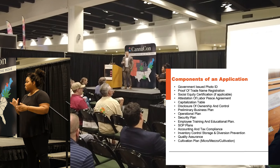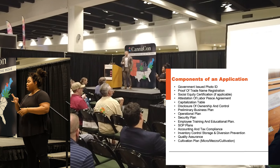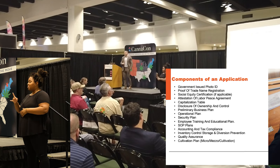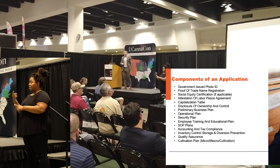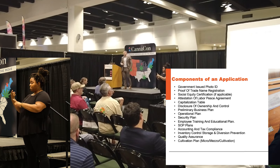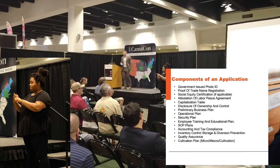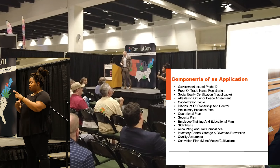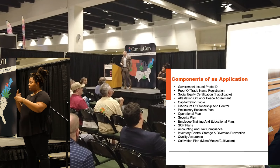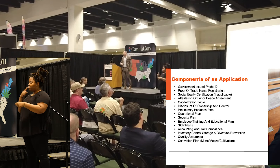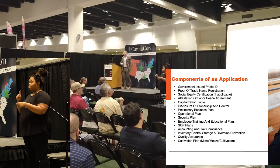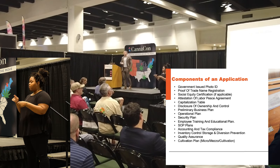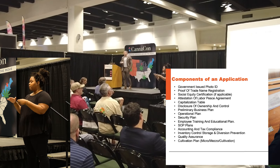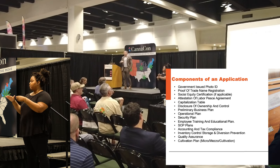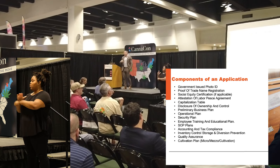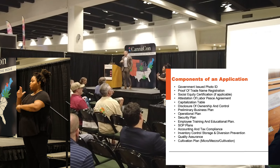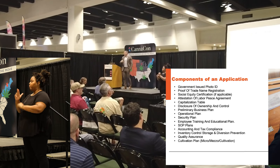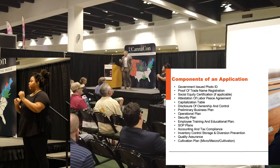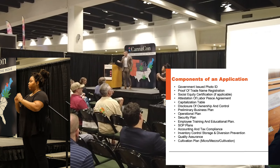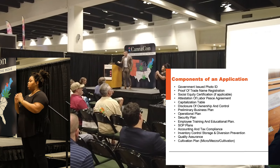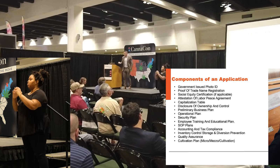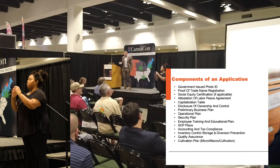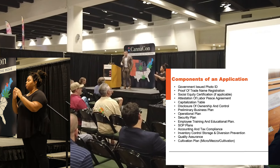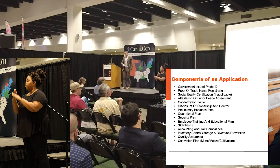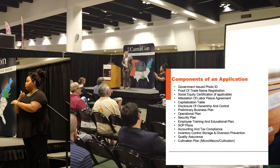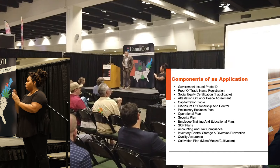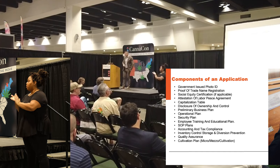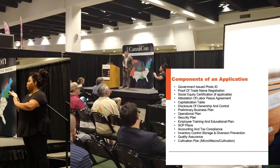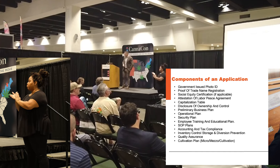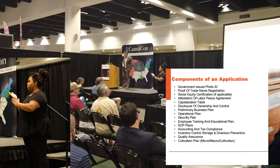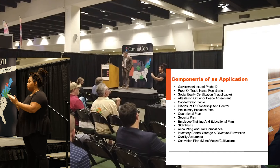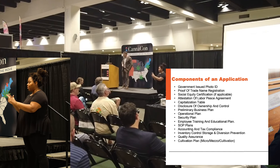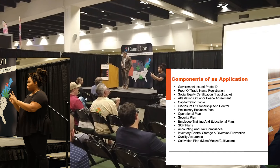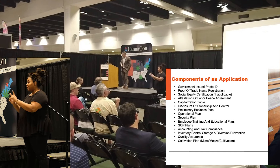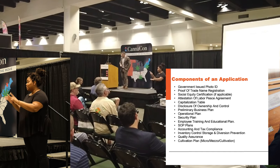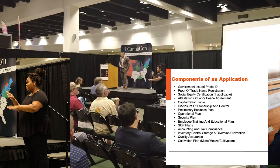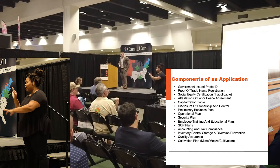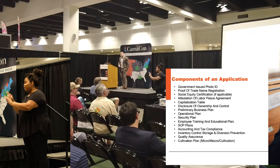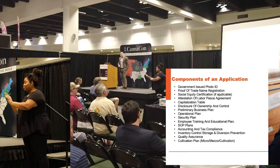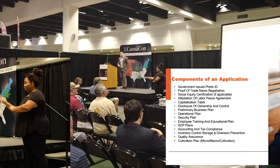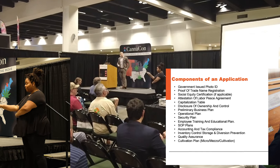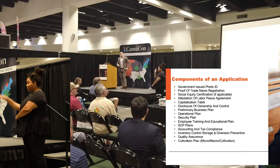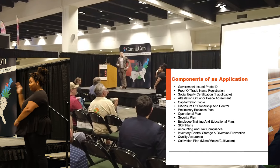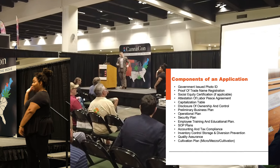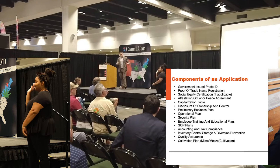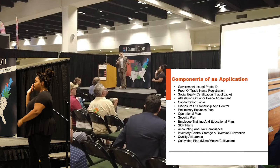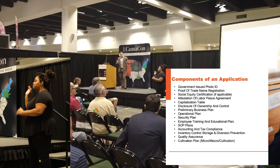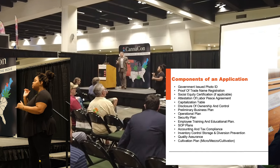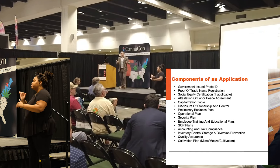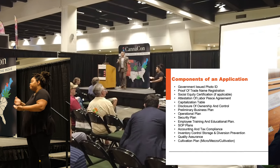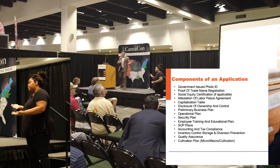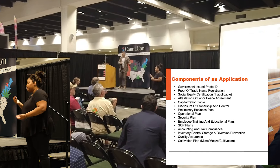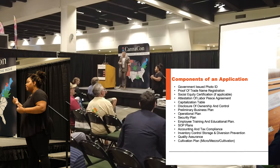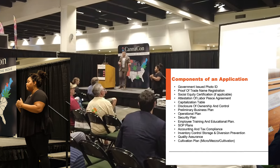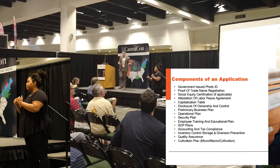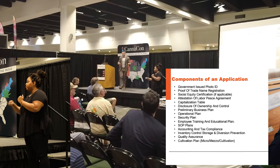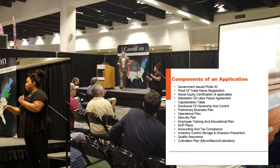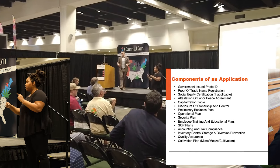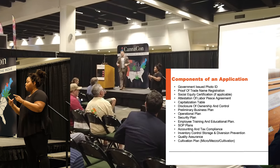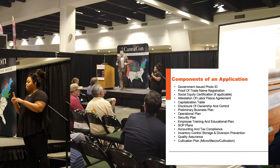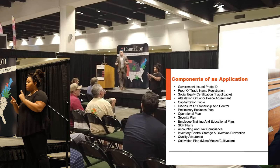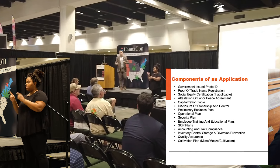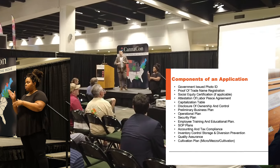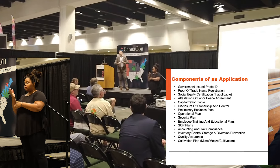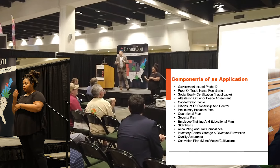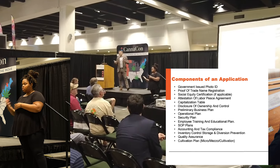of full build out before operationalizing once a licensed lottery is won. And again, just a side note on